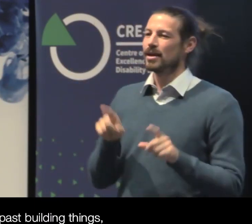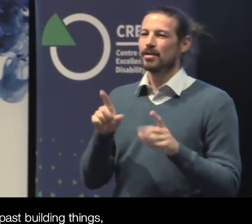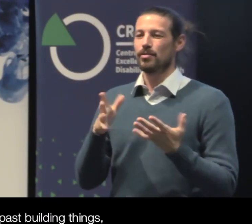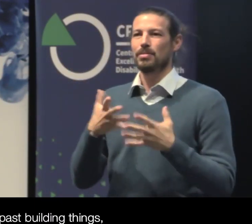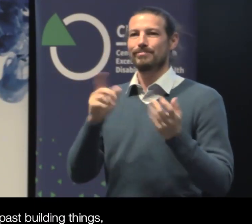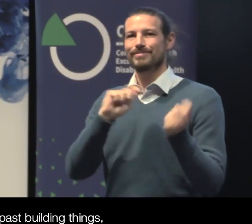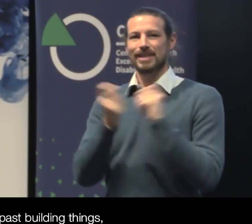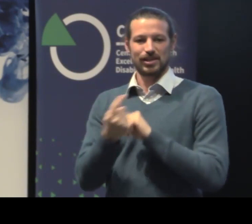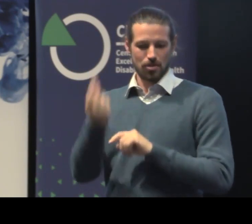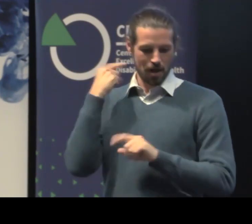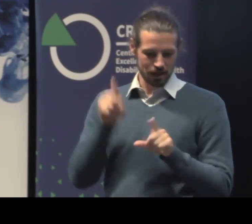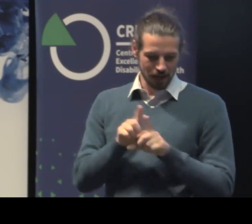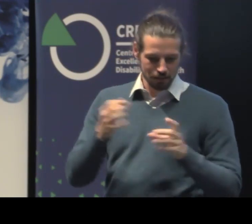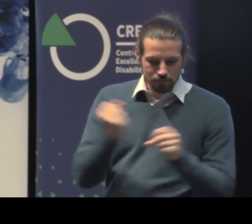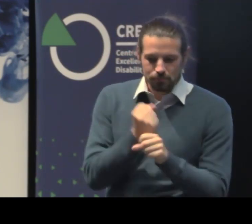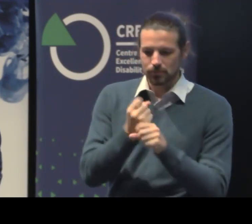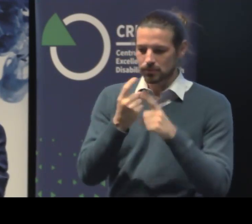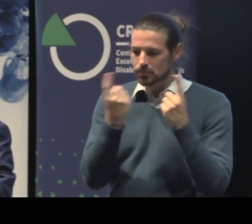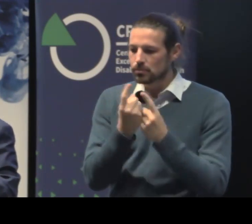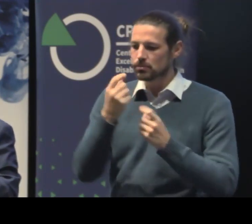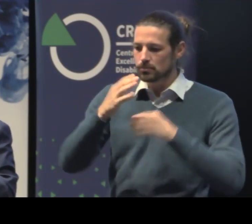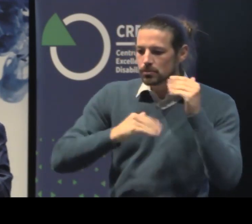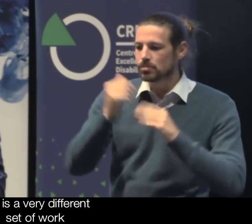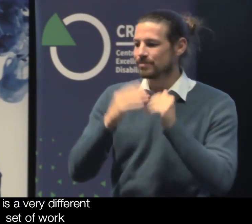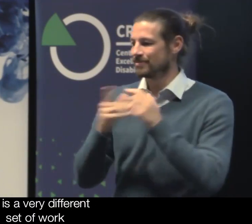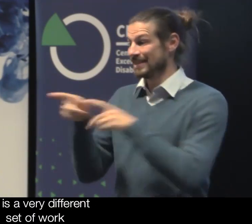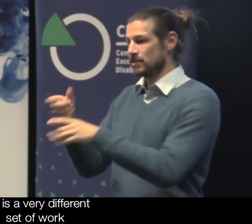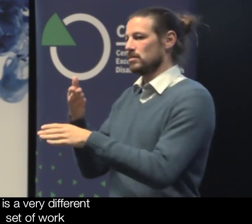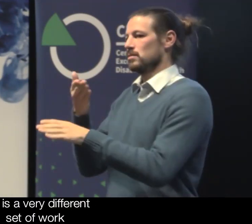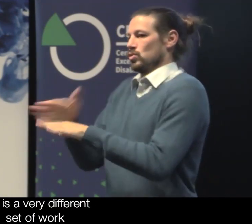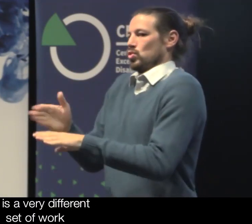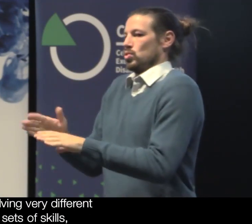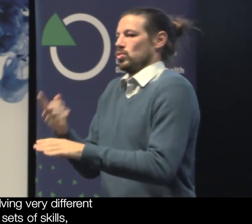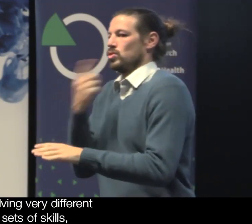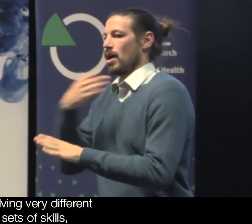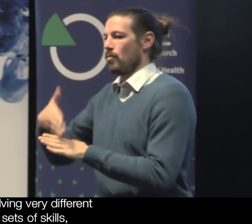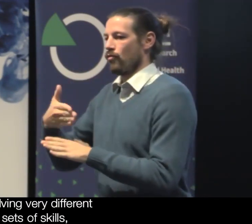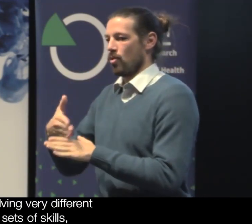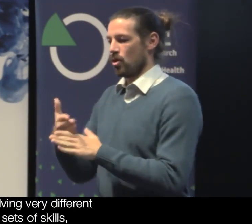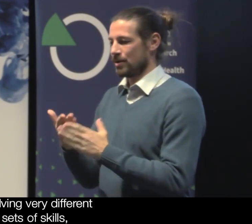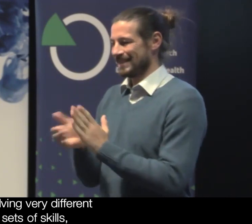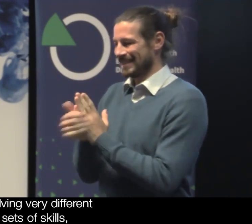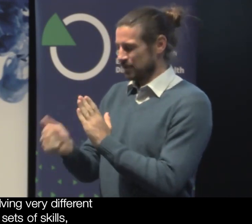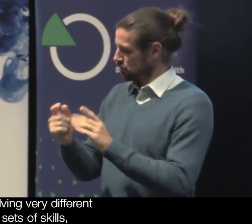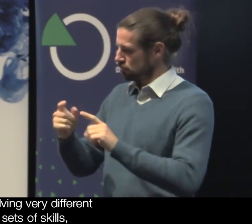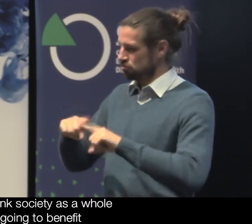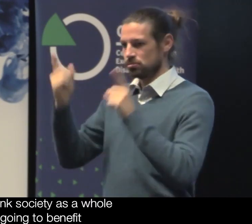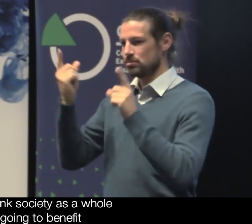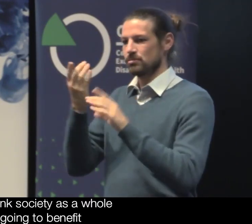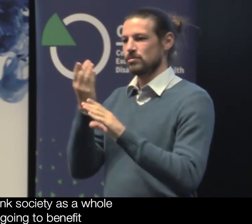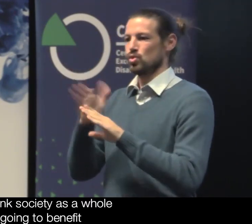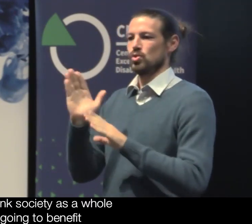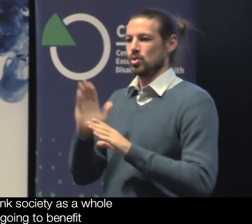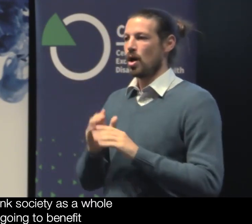things, masculinised work. This is a very different set of work involving very different sets of skills. And I think society as a whole